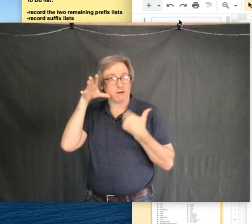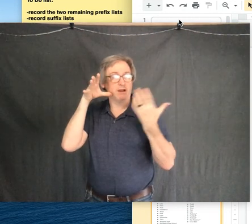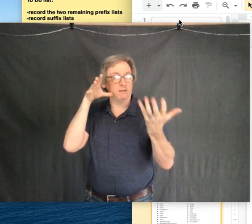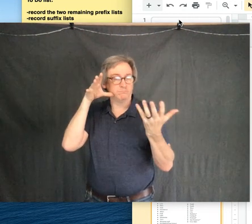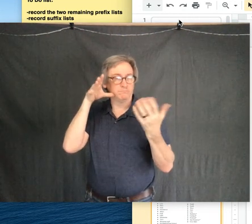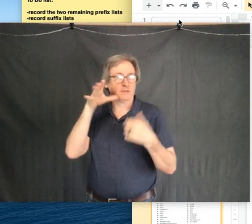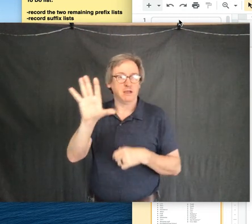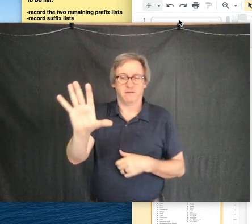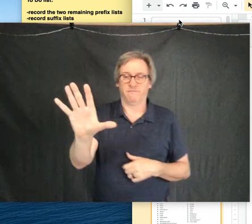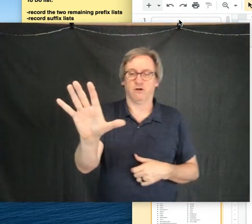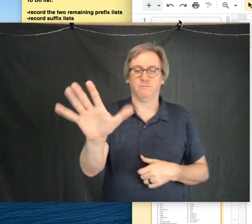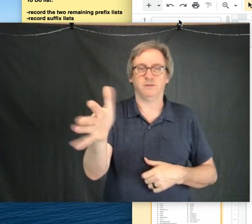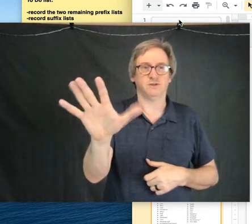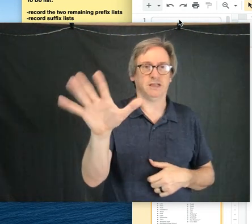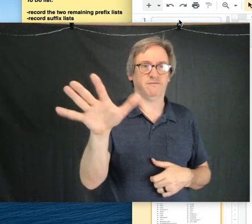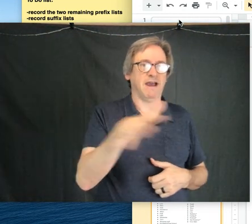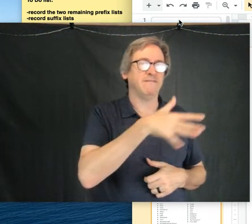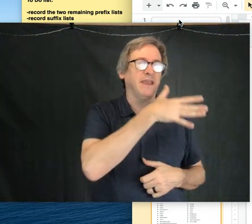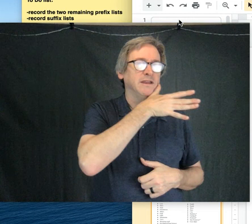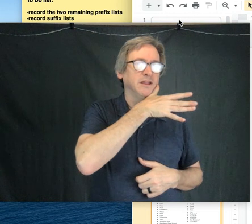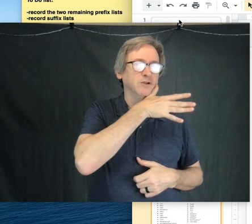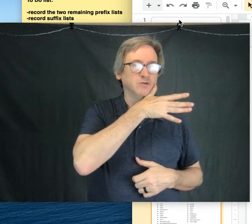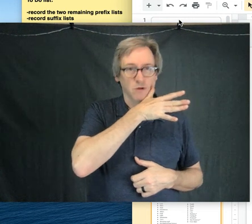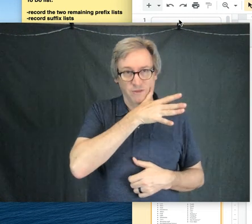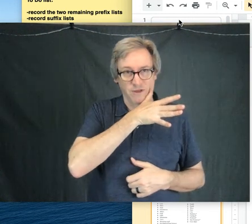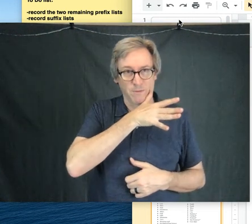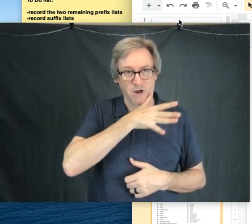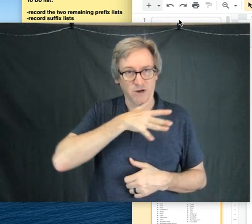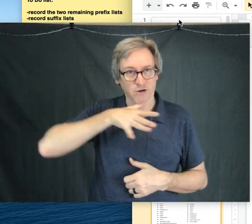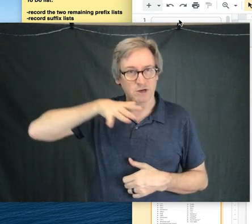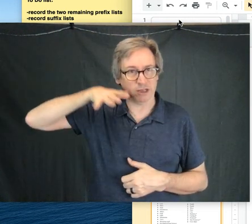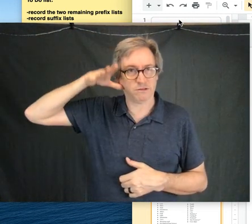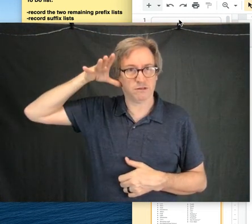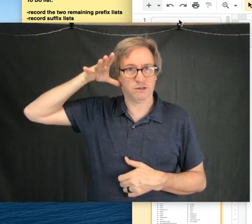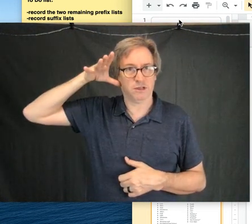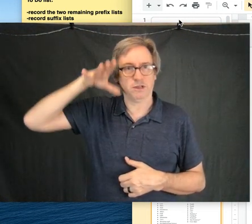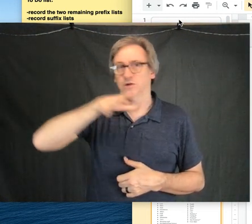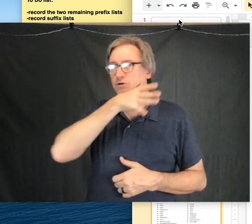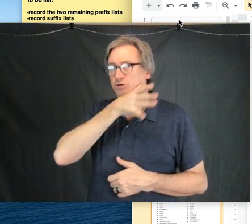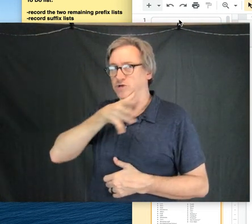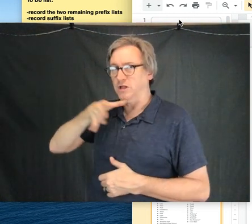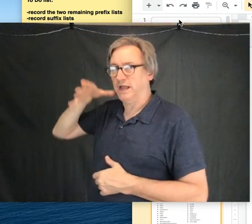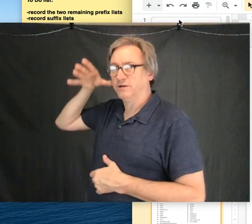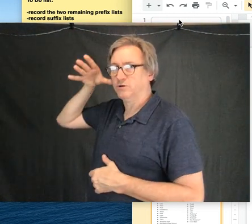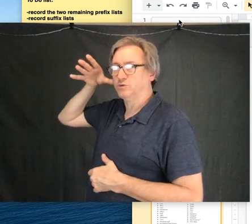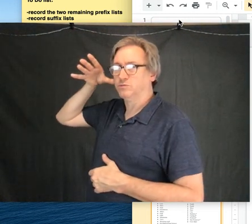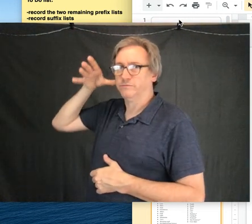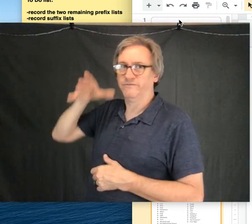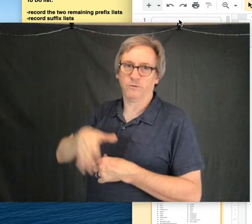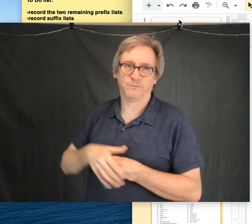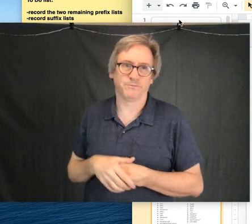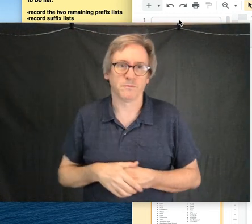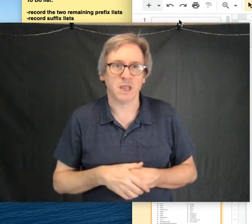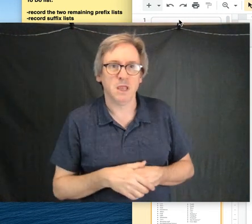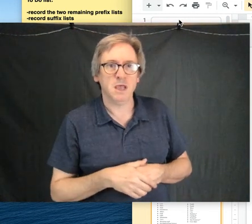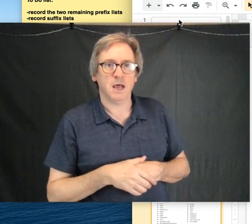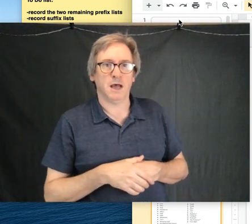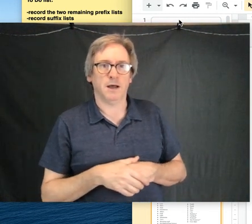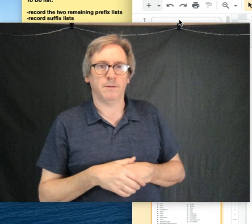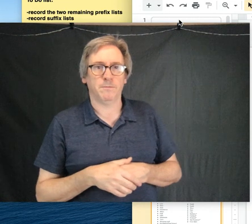farm area. Farm is you take the 5 hand and you draw the thumb underneath your jawline.